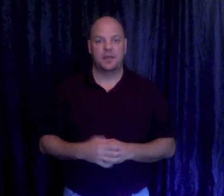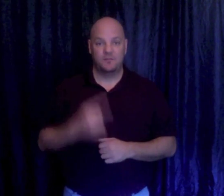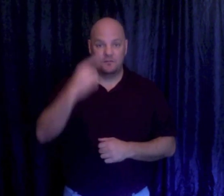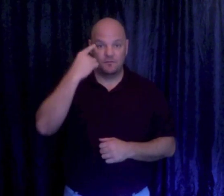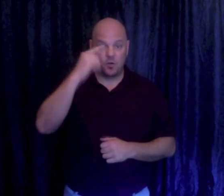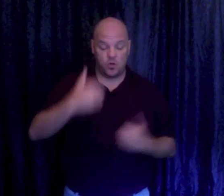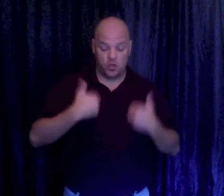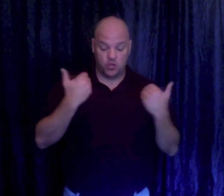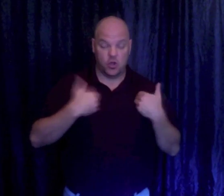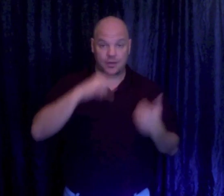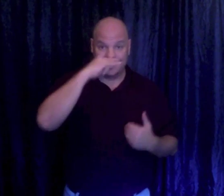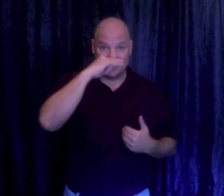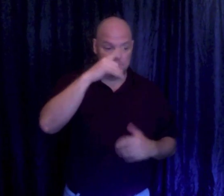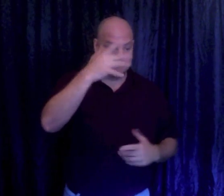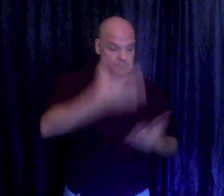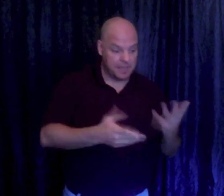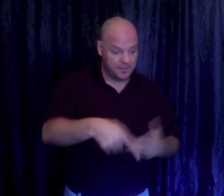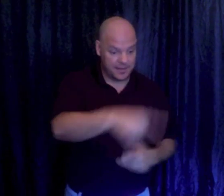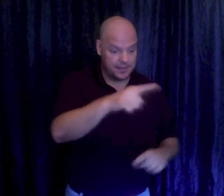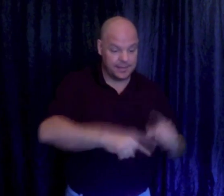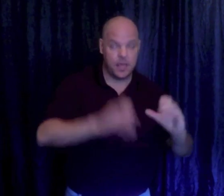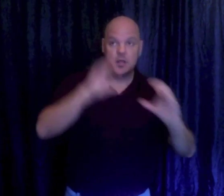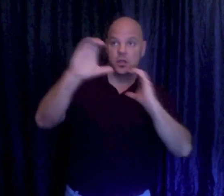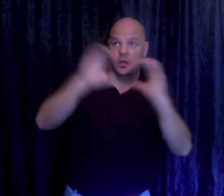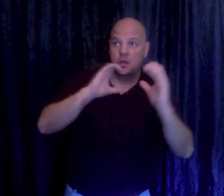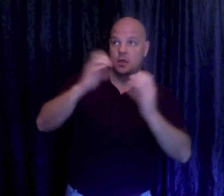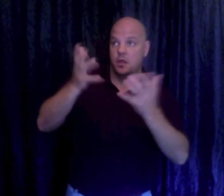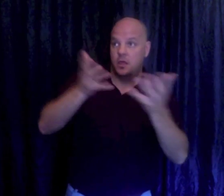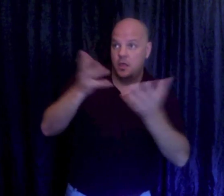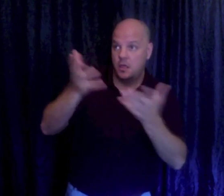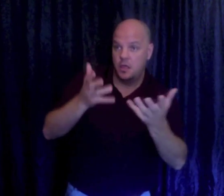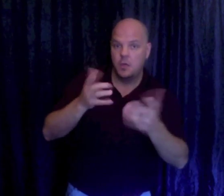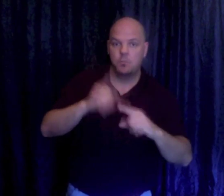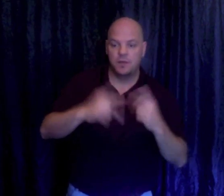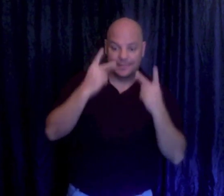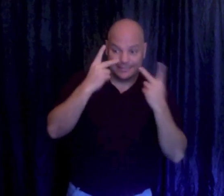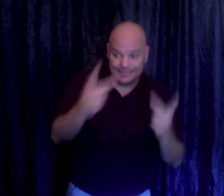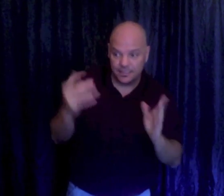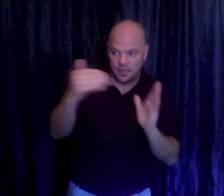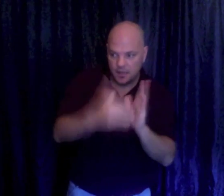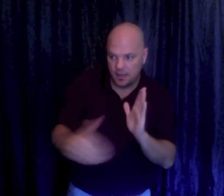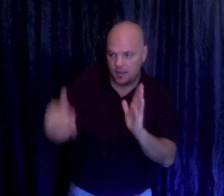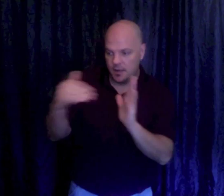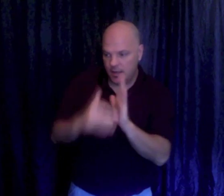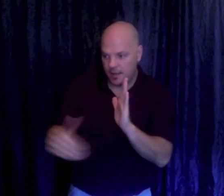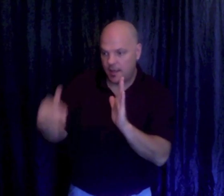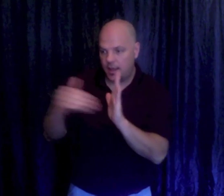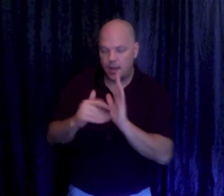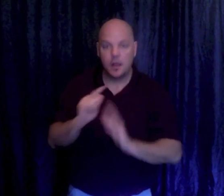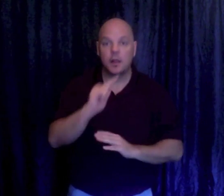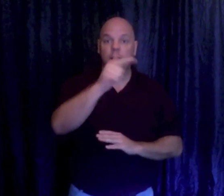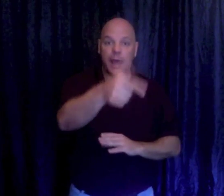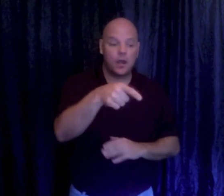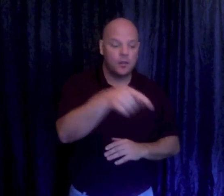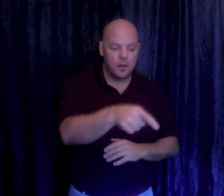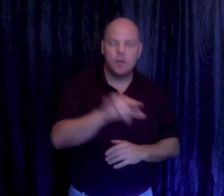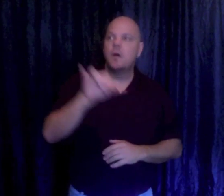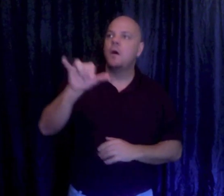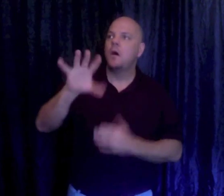have the words to say that. And if they see it over and over again, then later they will be empowered to say, hey, I